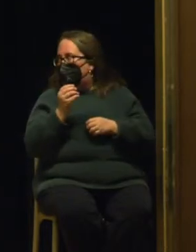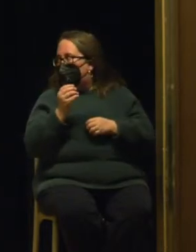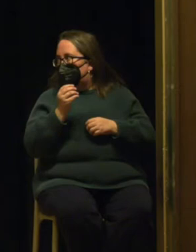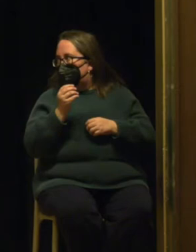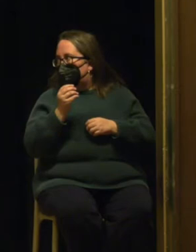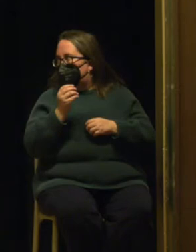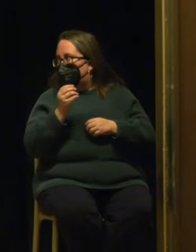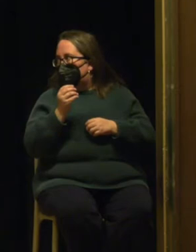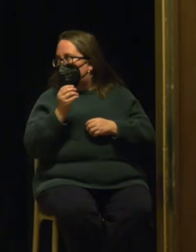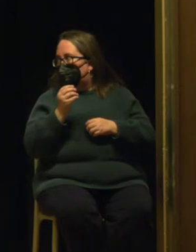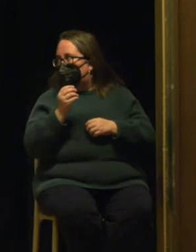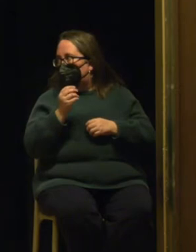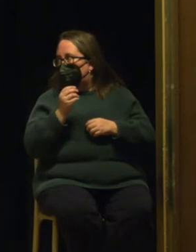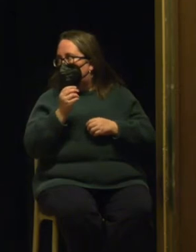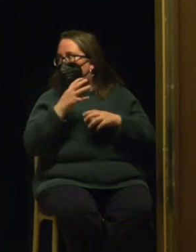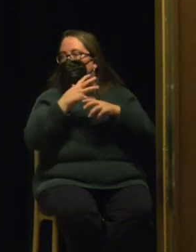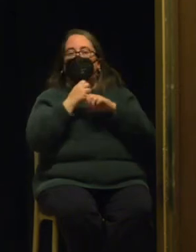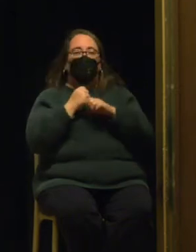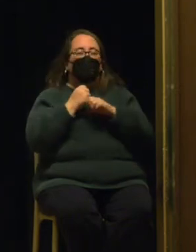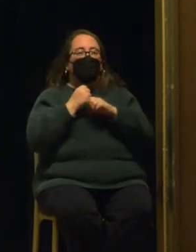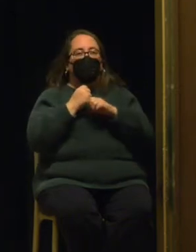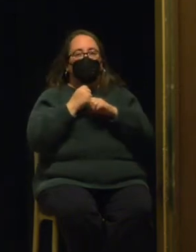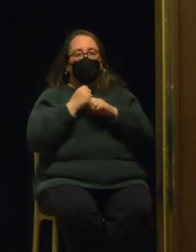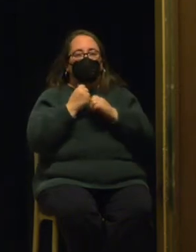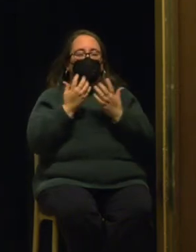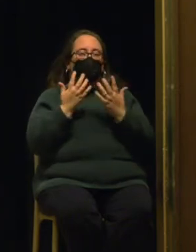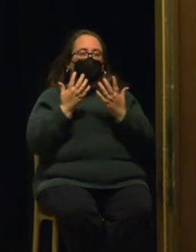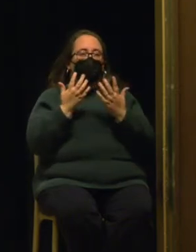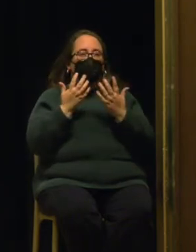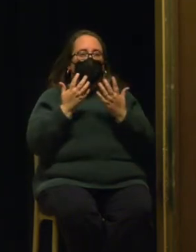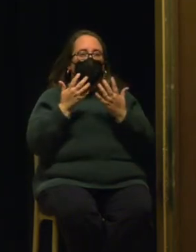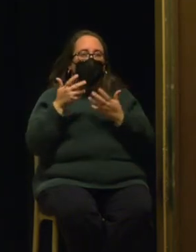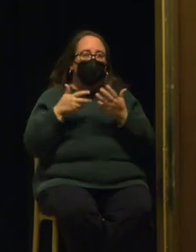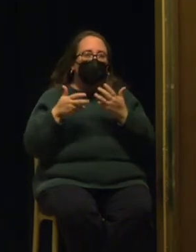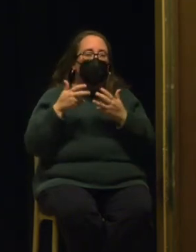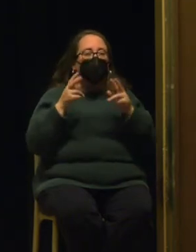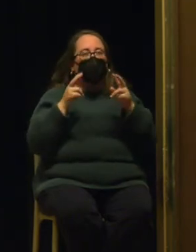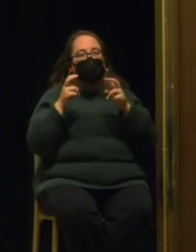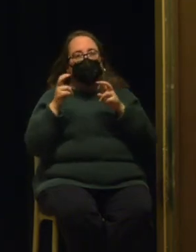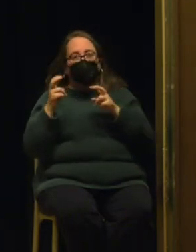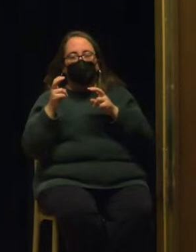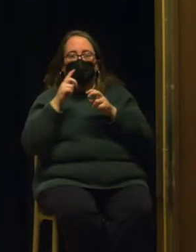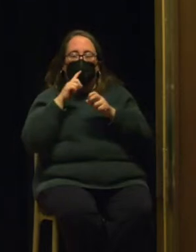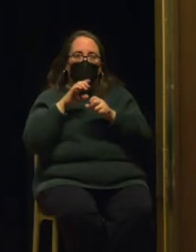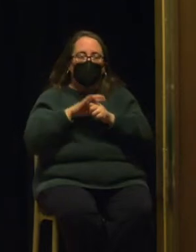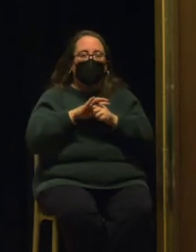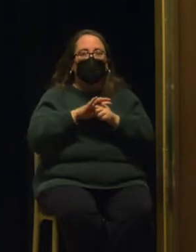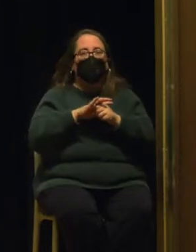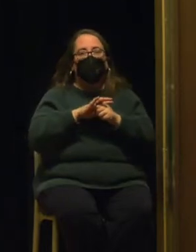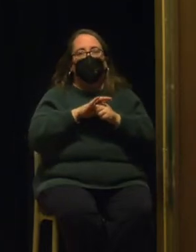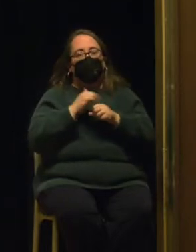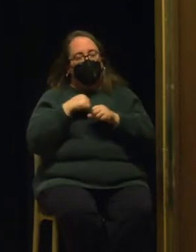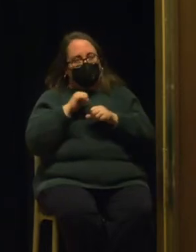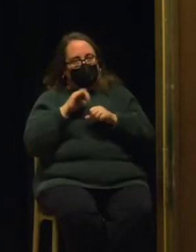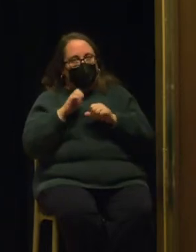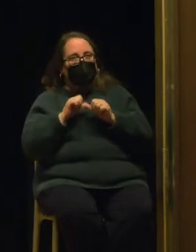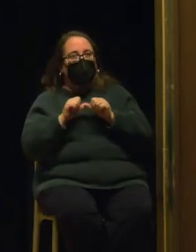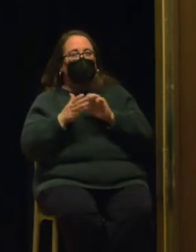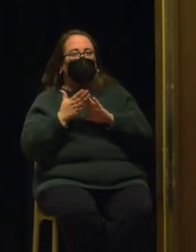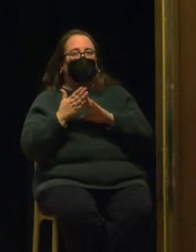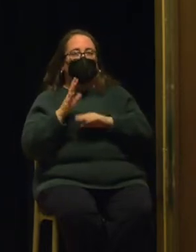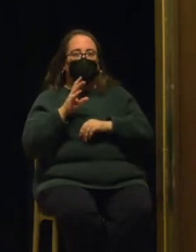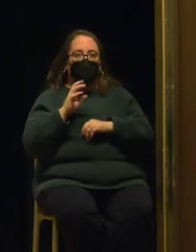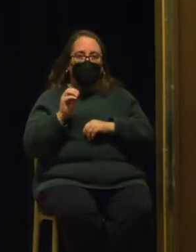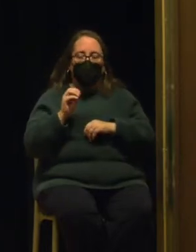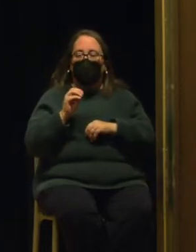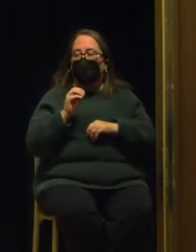And you know, we got the social issue promises from them that we could still run the company and